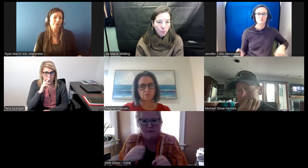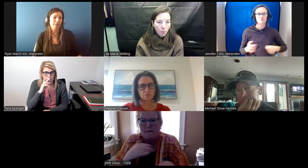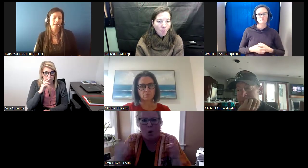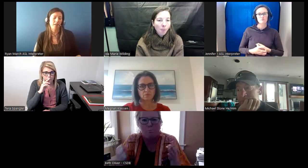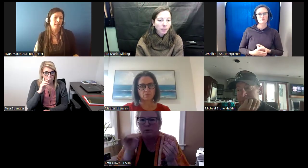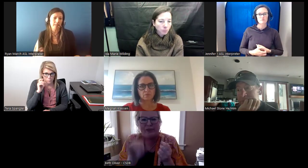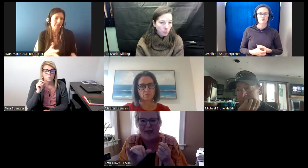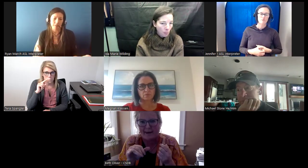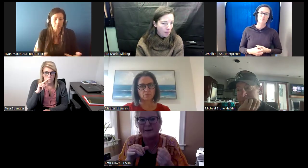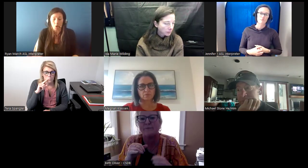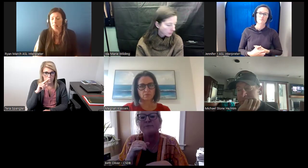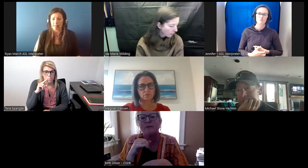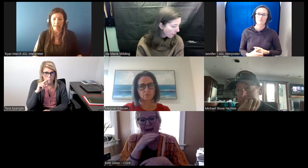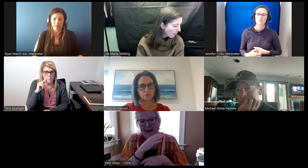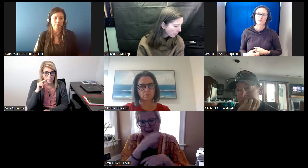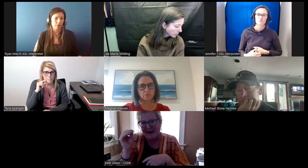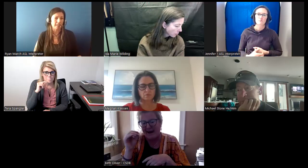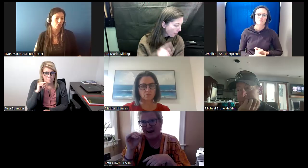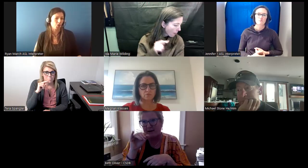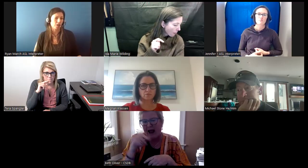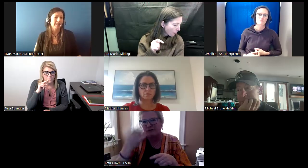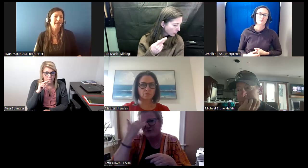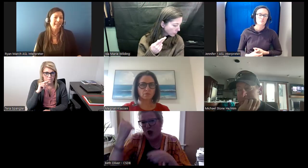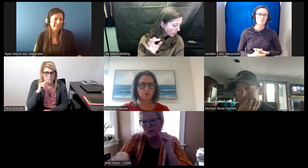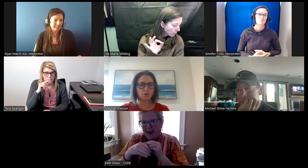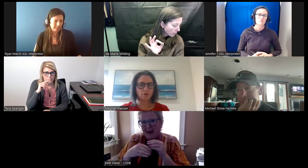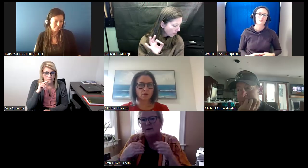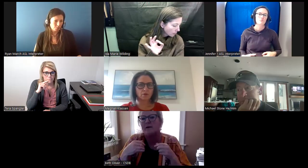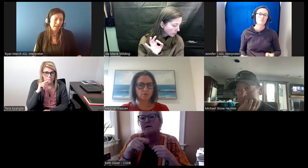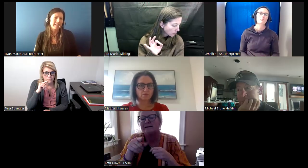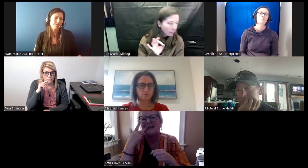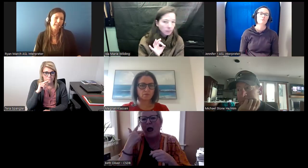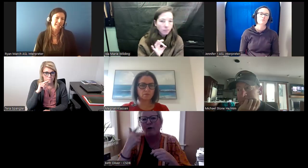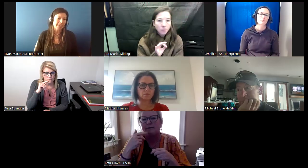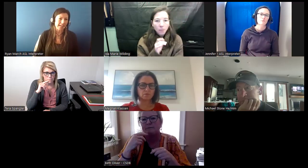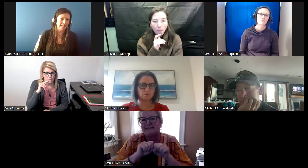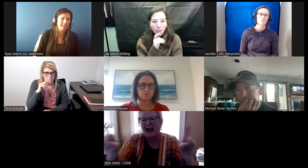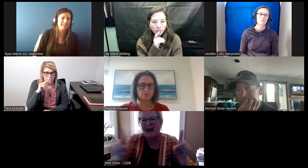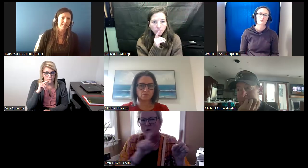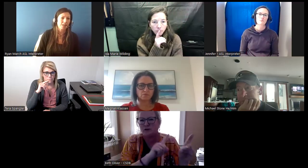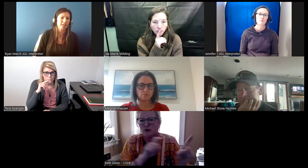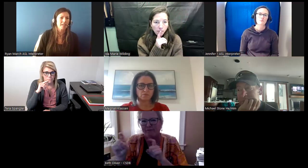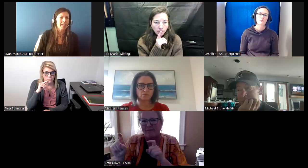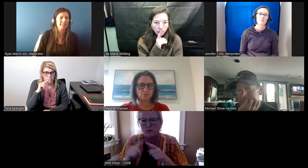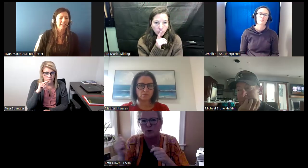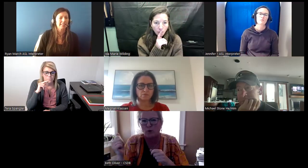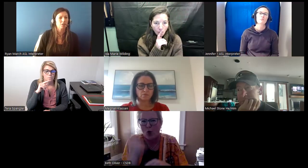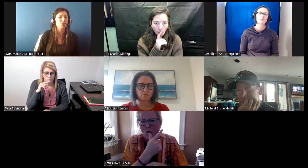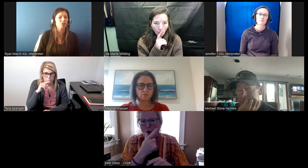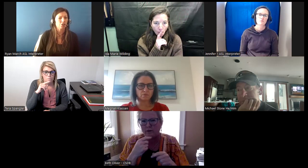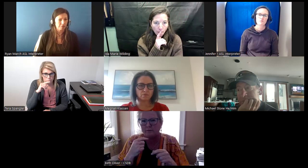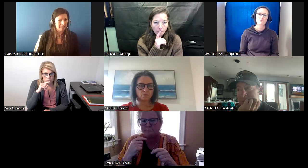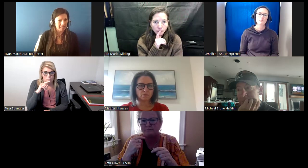your feedback. I mean, that's definitely, I'm open to that, however it needs to work. And I did forget to add, Tara has sent